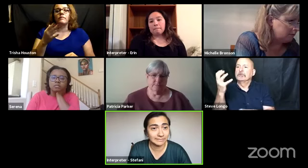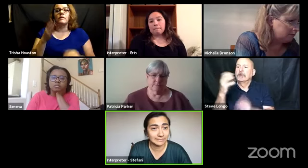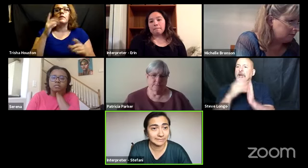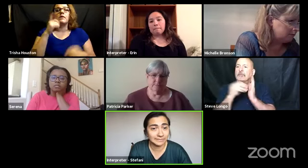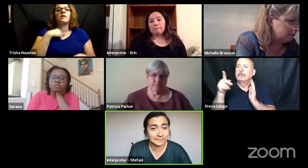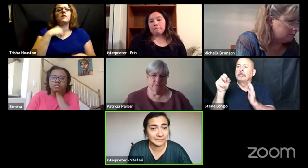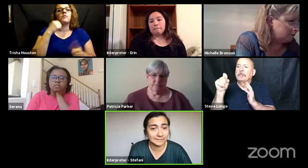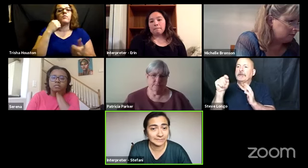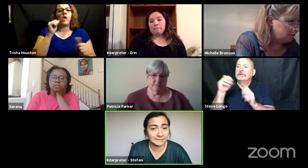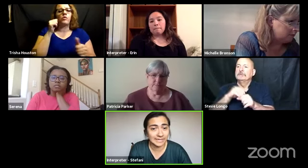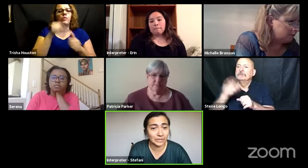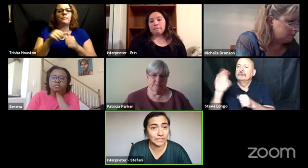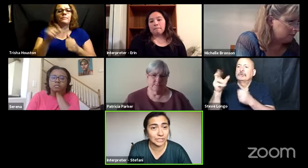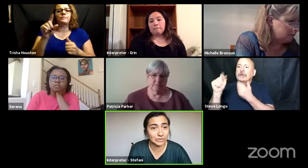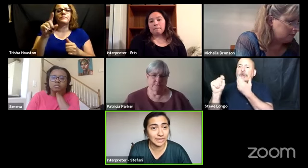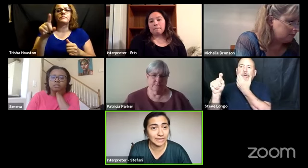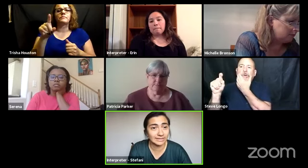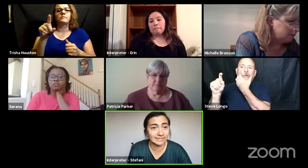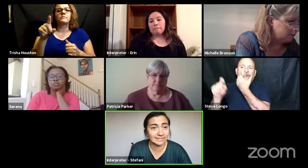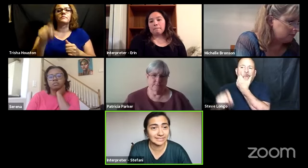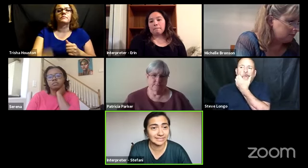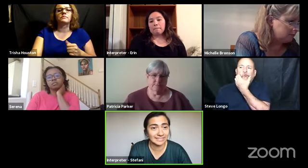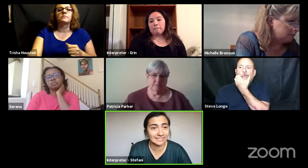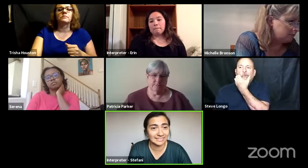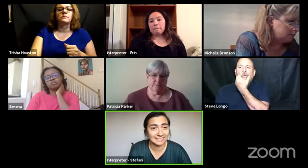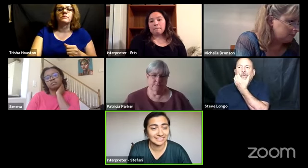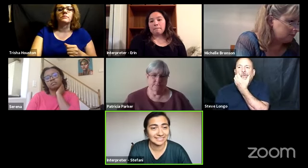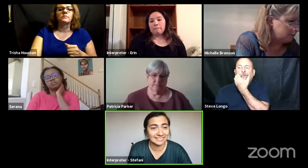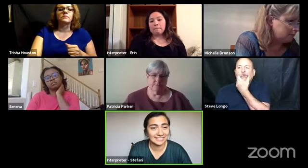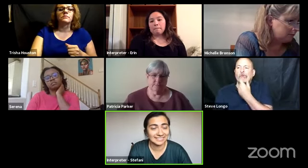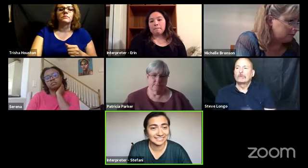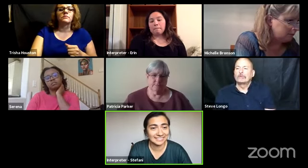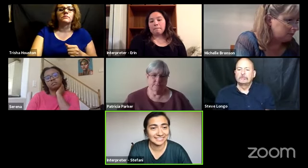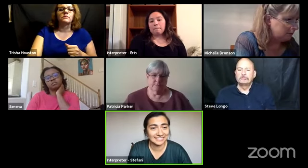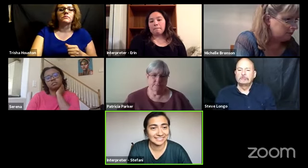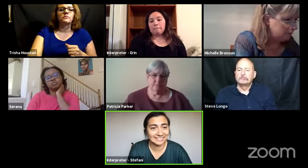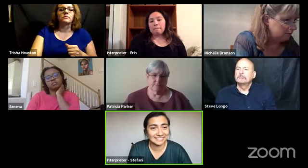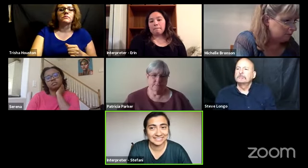I can go ahead and do that.